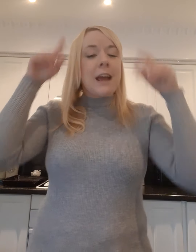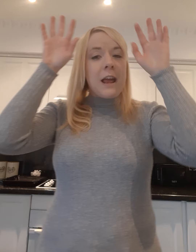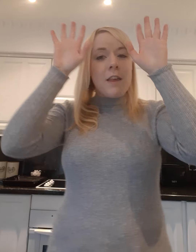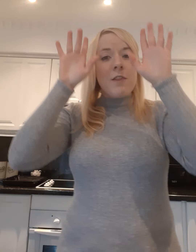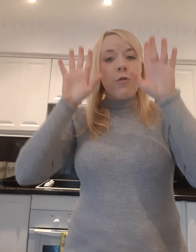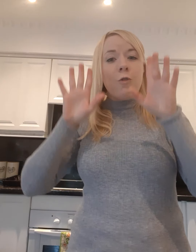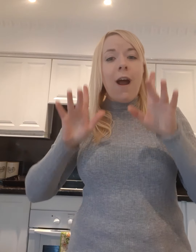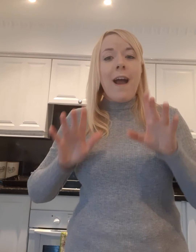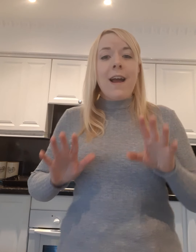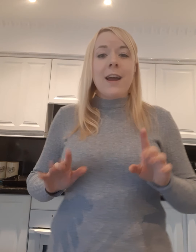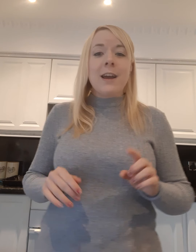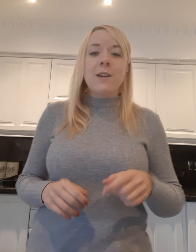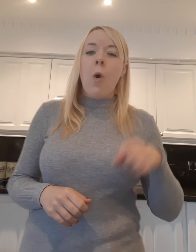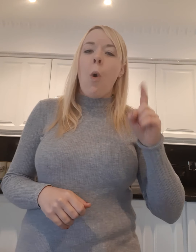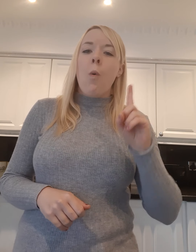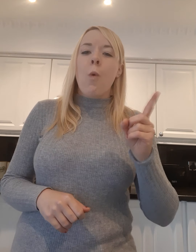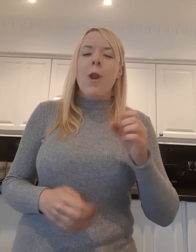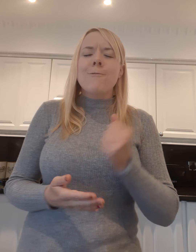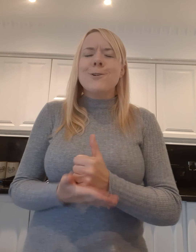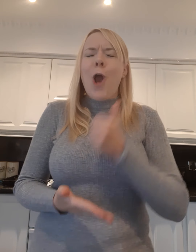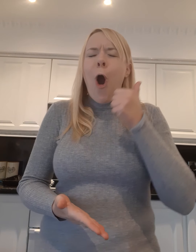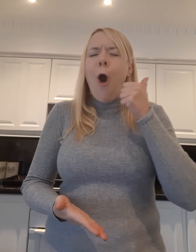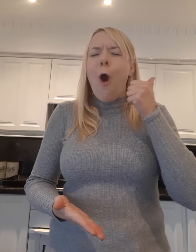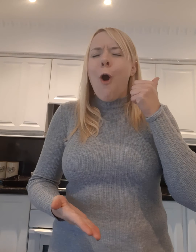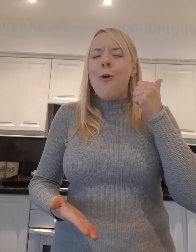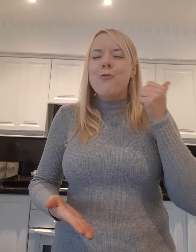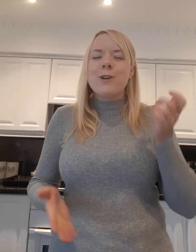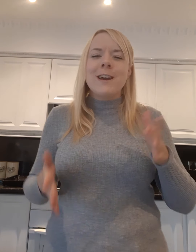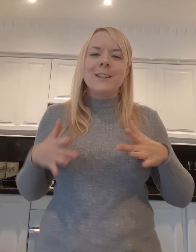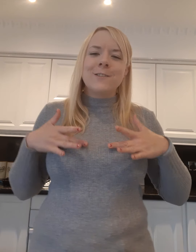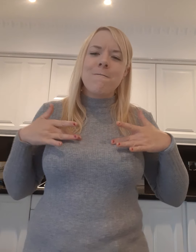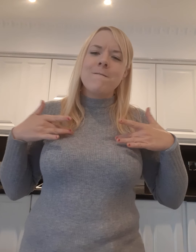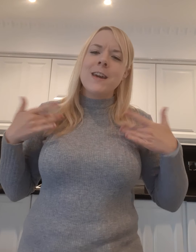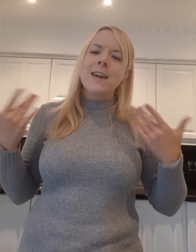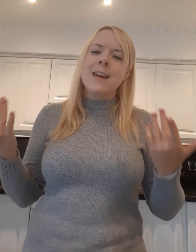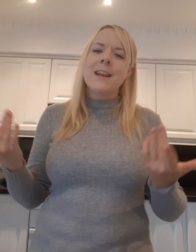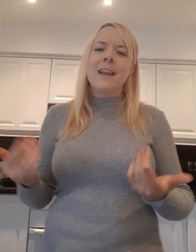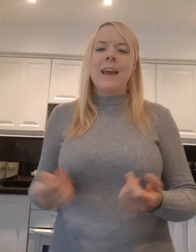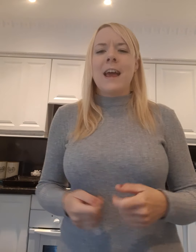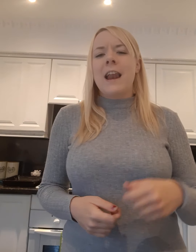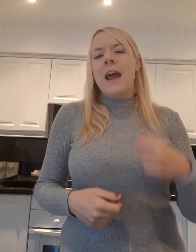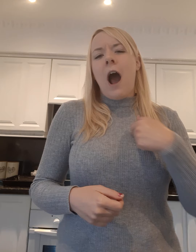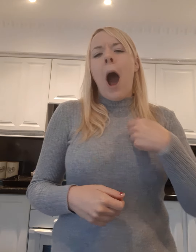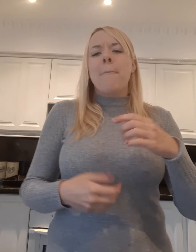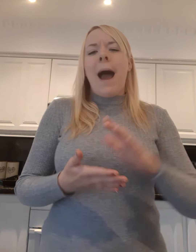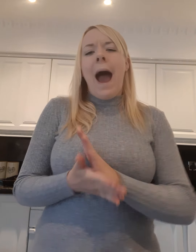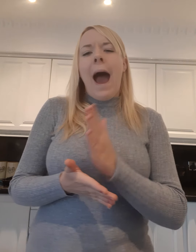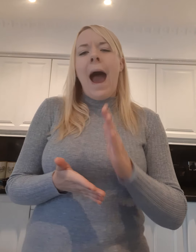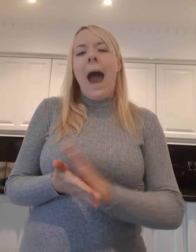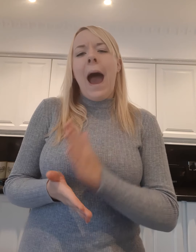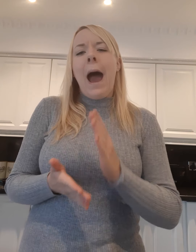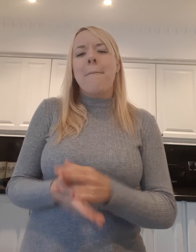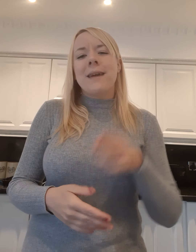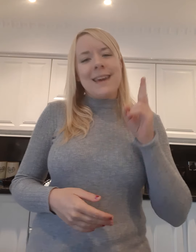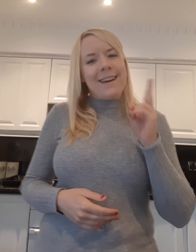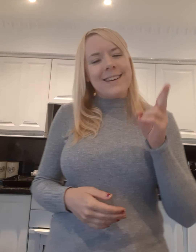Singing in the rain, just singing in the rain. What a glorious feel, and I'm happy